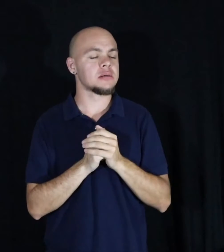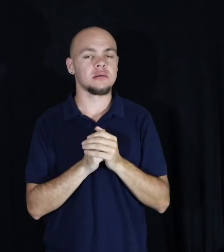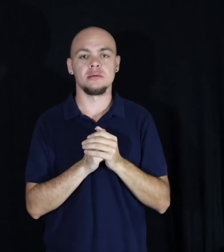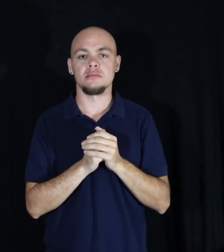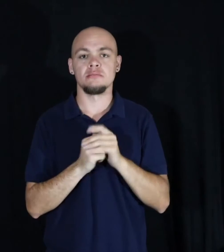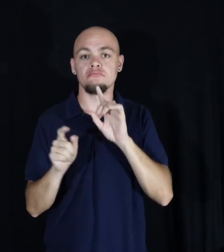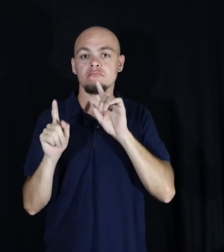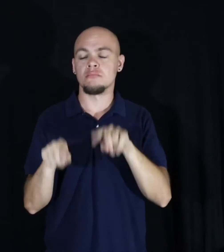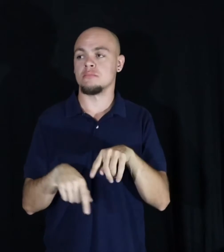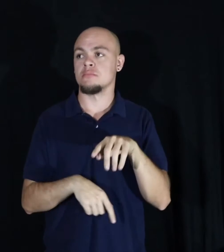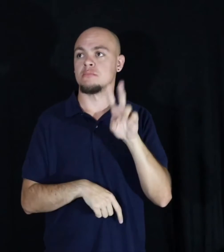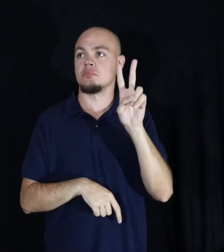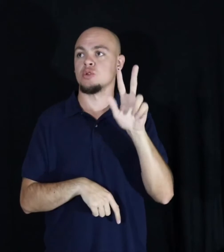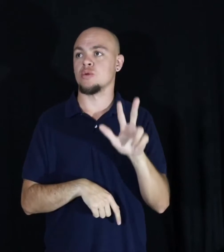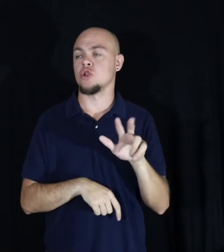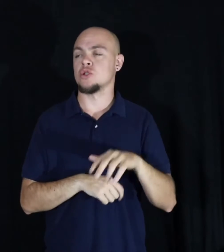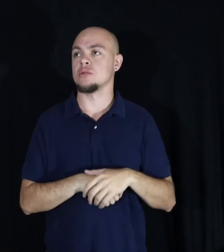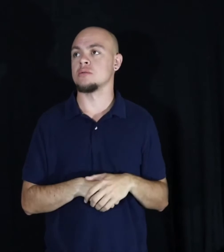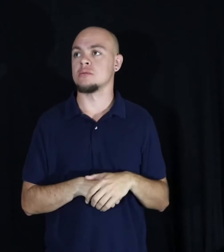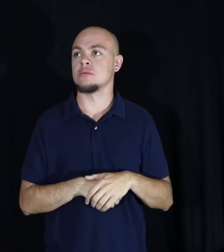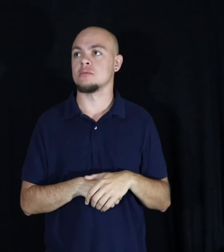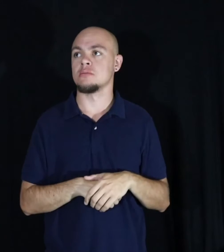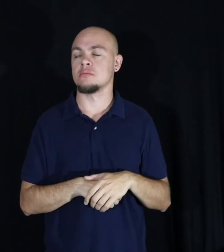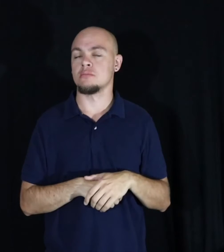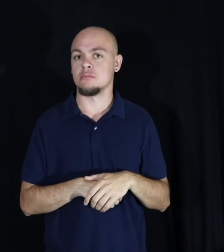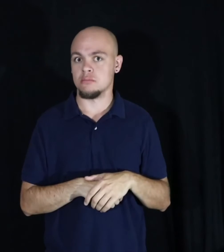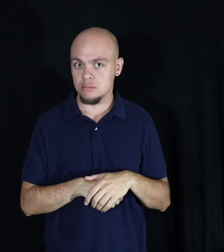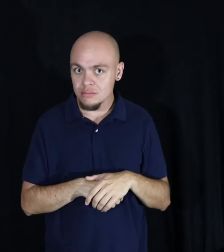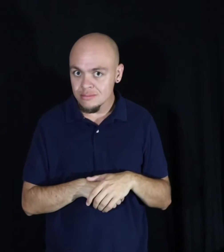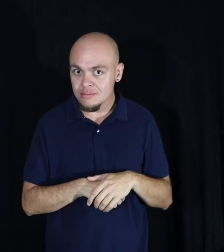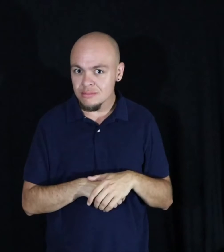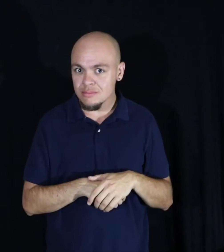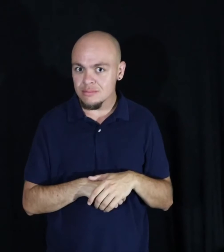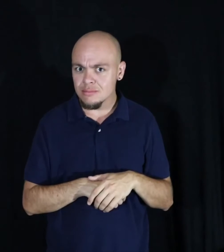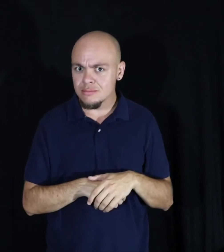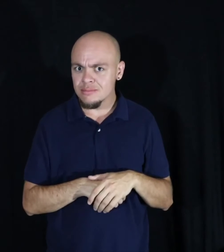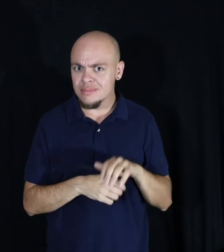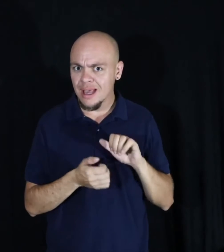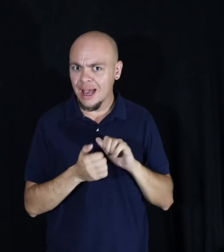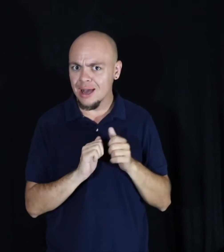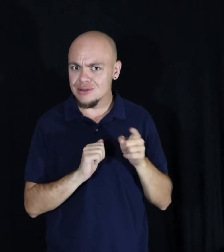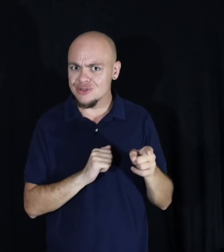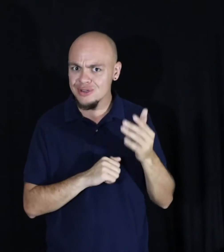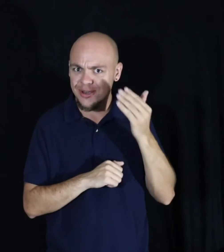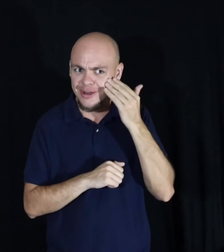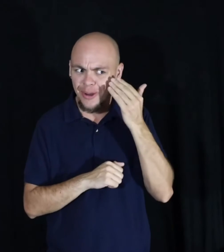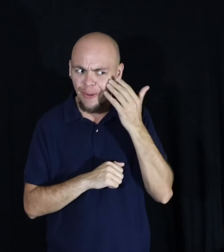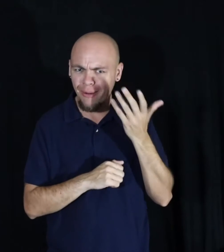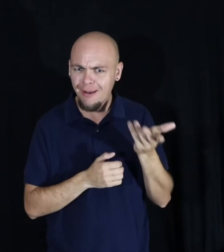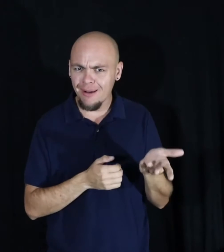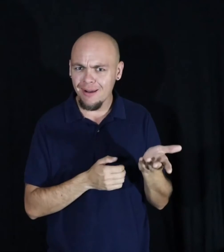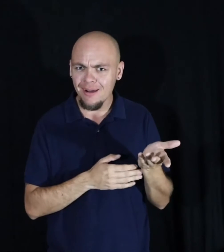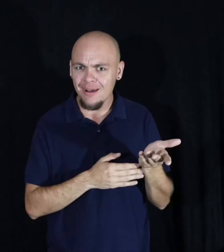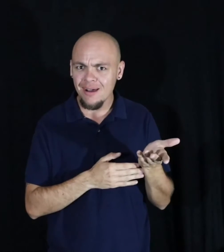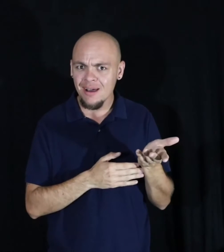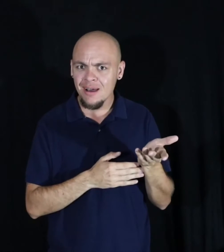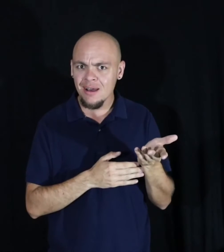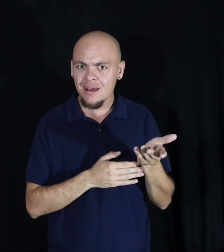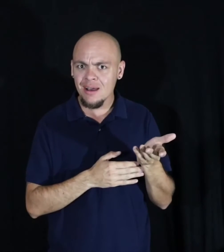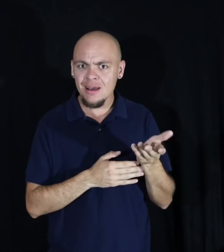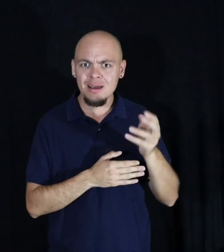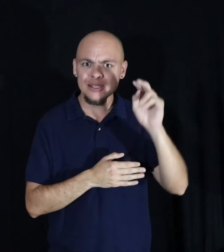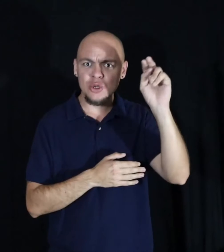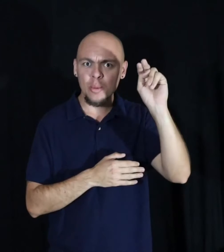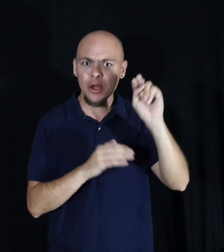she answered 2/3. So if you're wondering, how could she possibly know that when she doesn't know about numerators